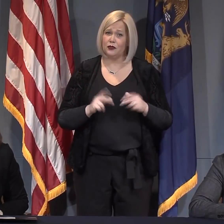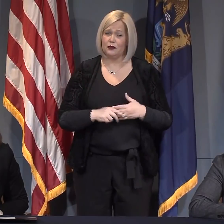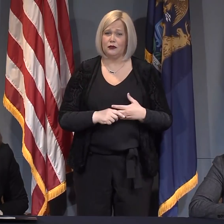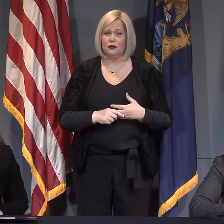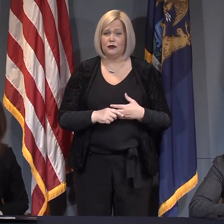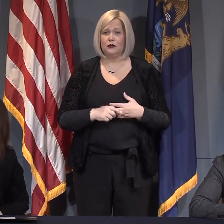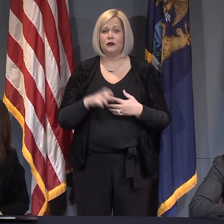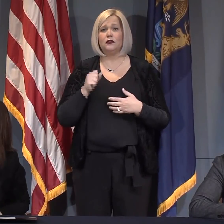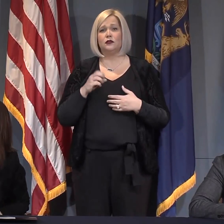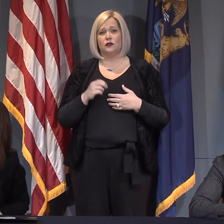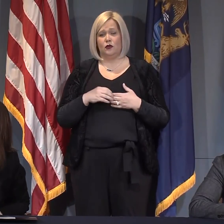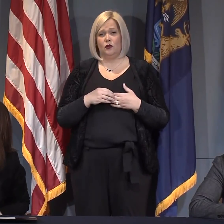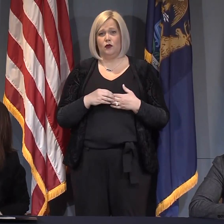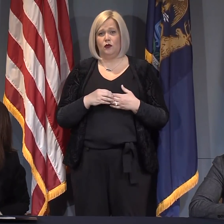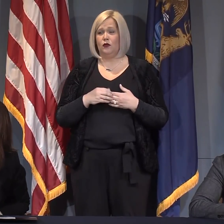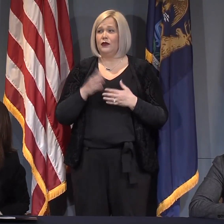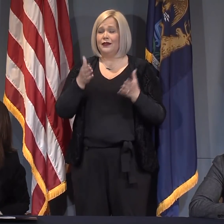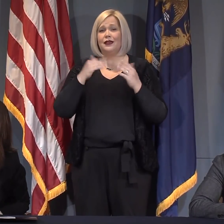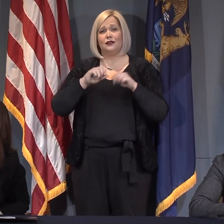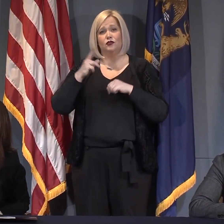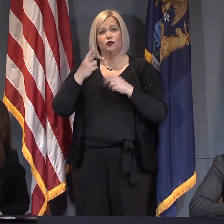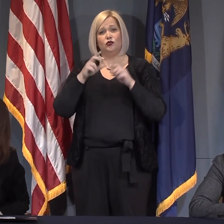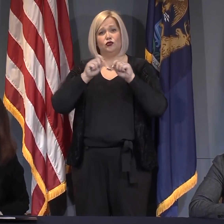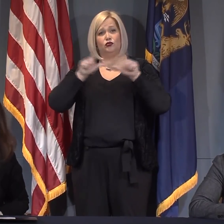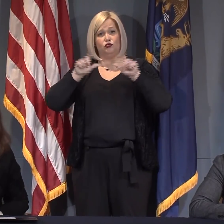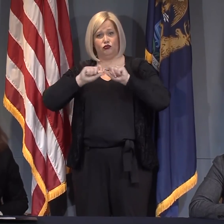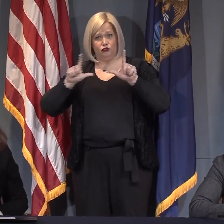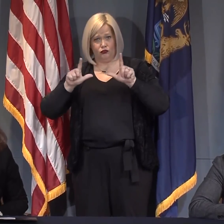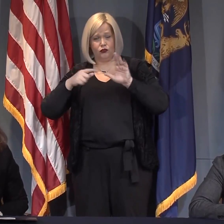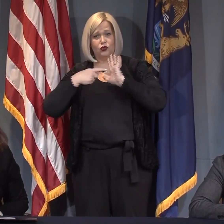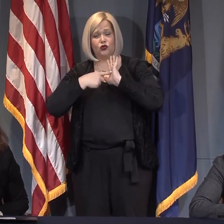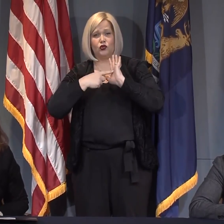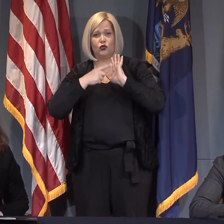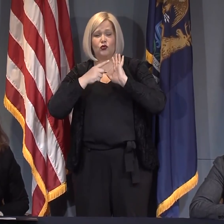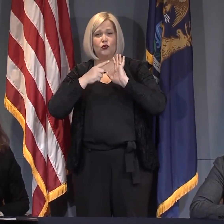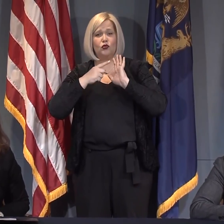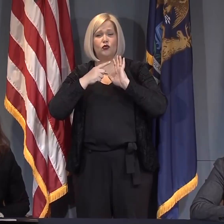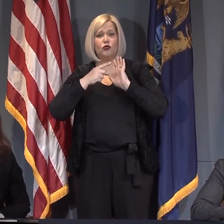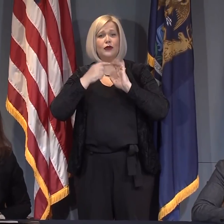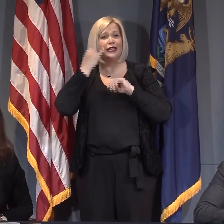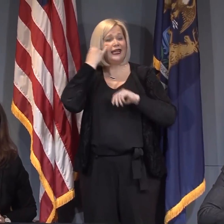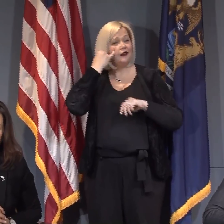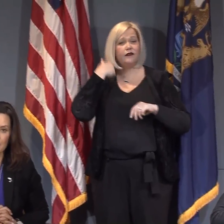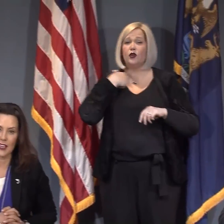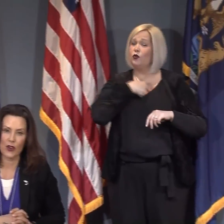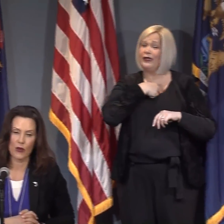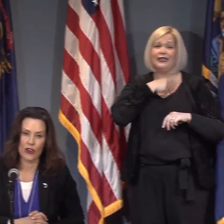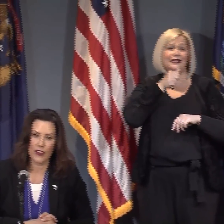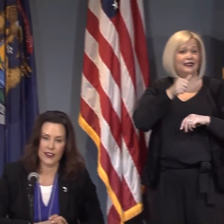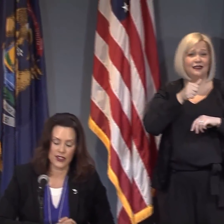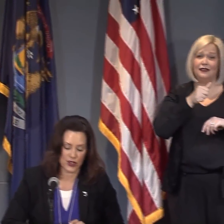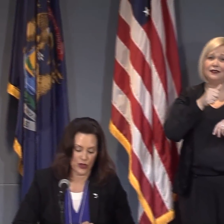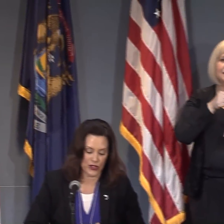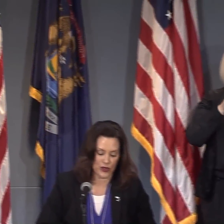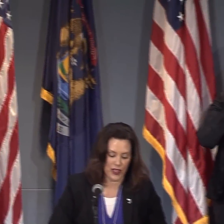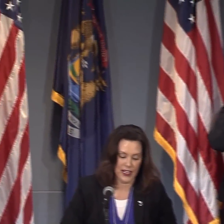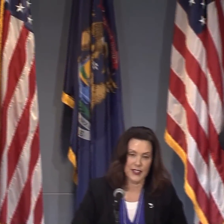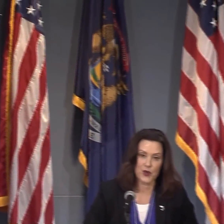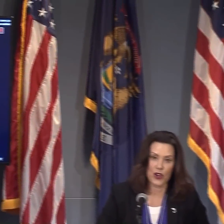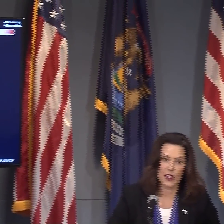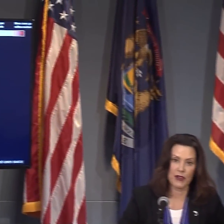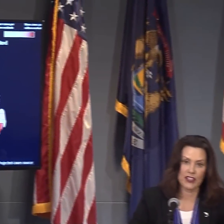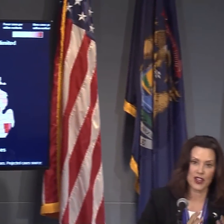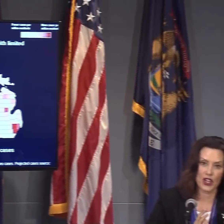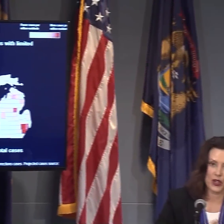So the next two graphs that we have here would show where we would have gone had we not implemented the stay-home order that I just told you